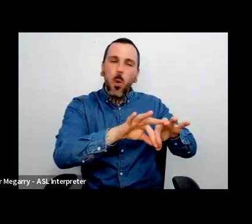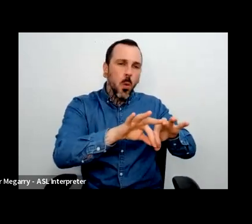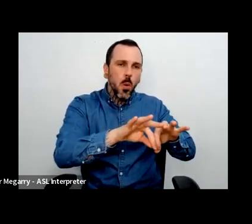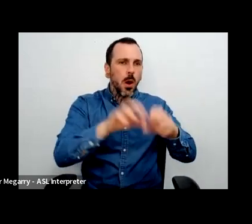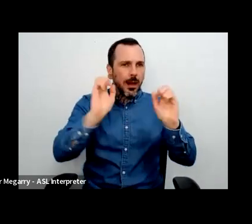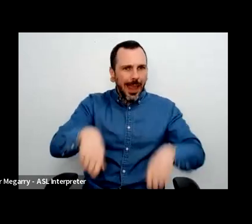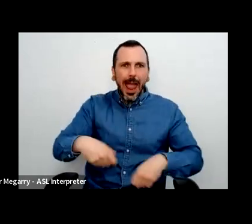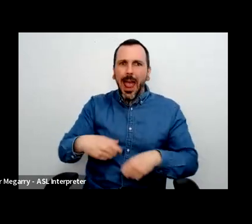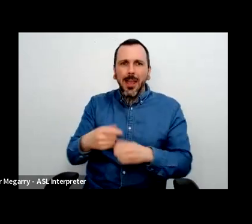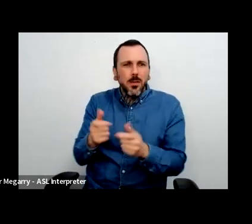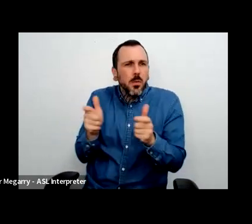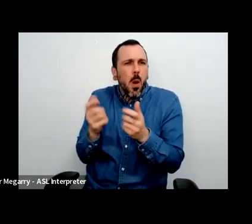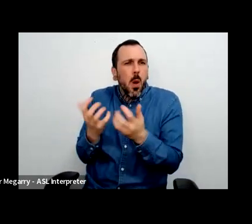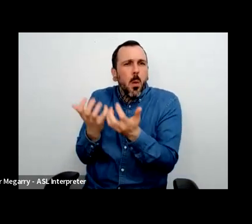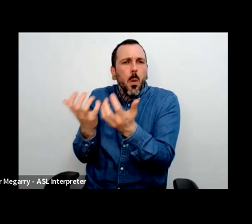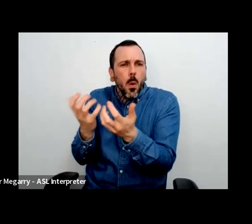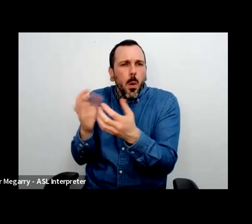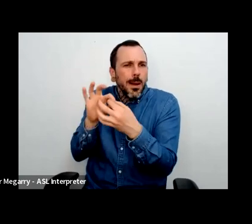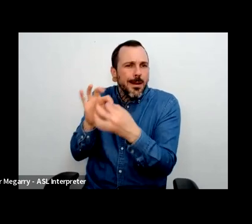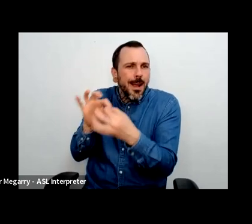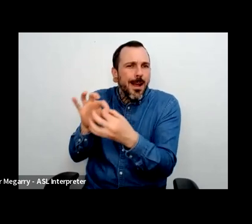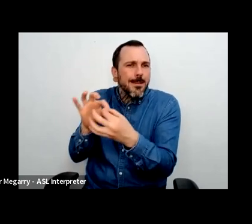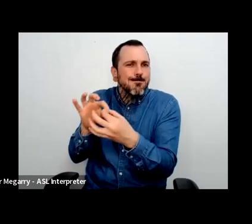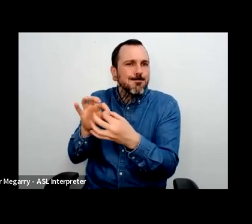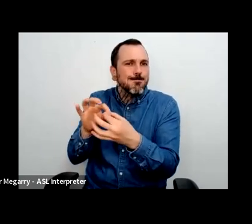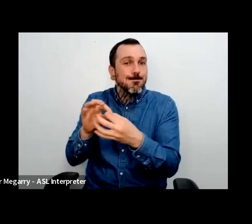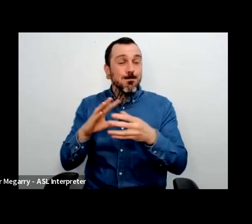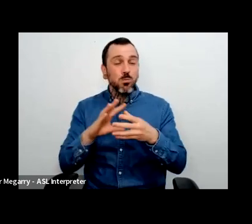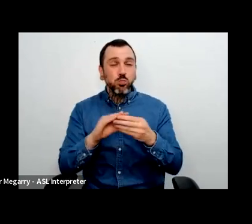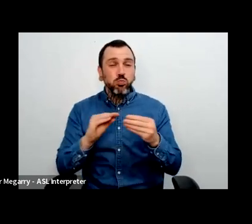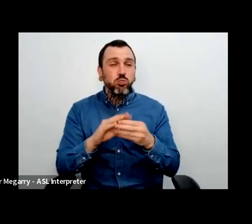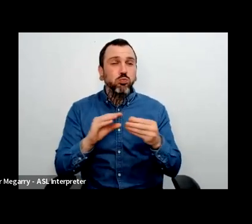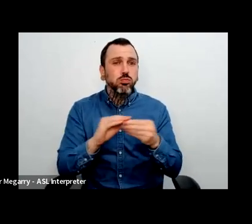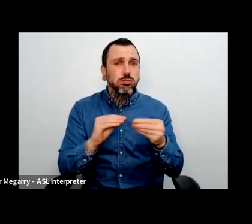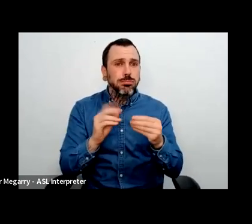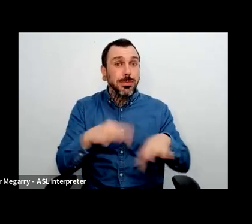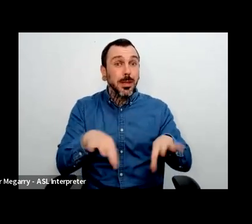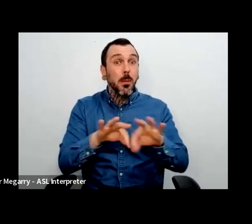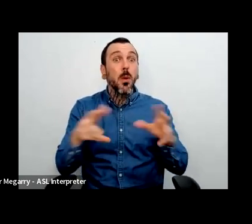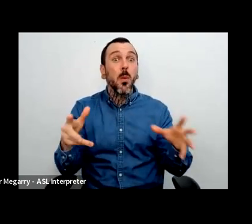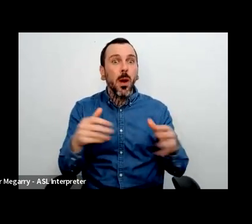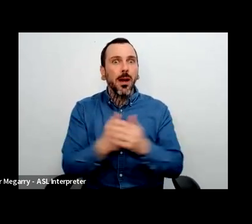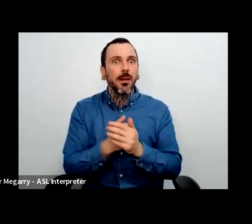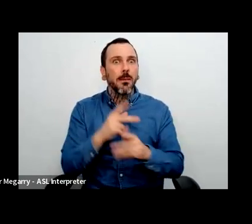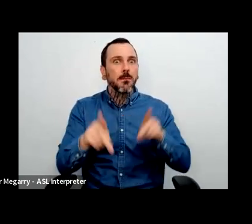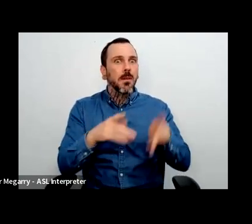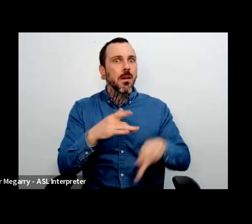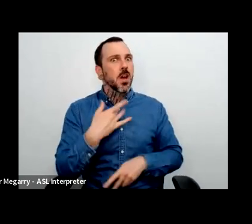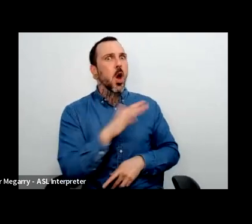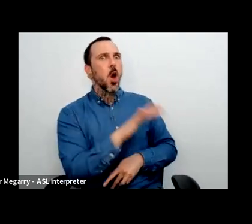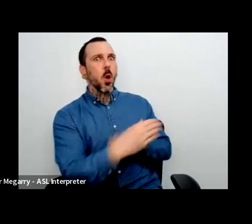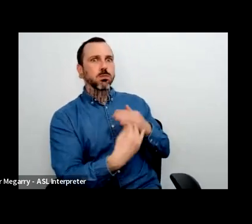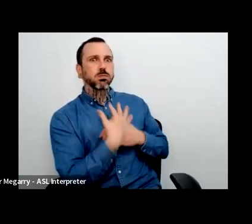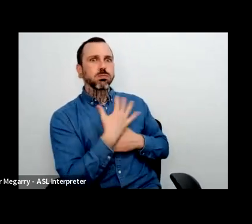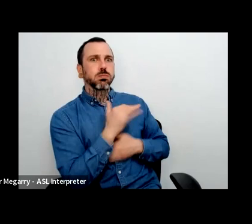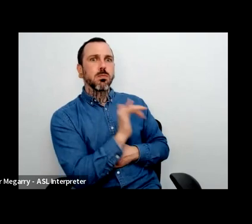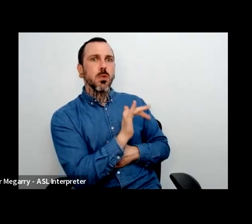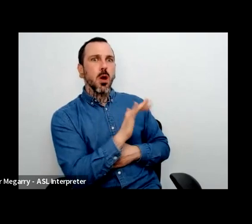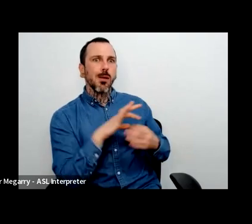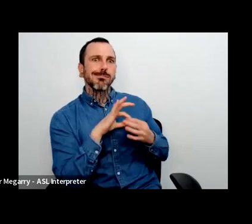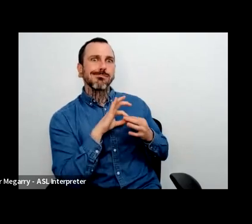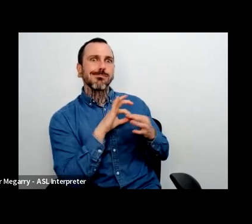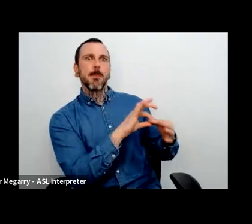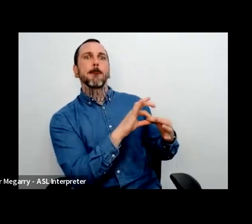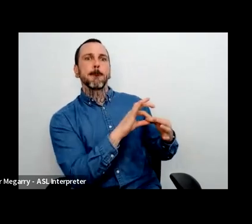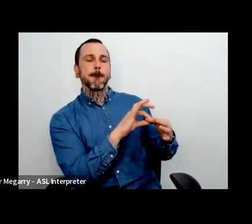that is about relevance. And that's part of the thing. Like to Gideon's example, what Gideon explained was